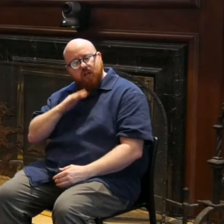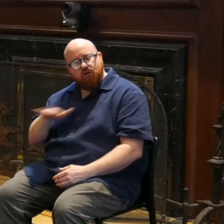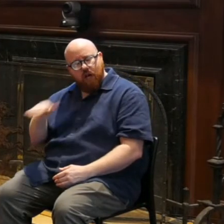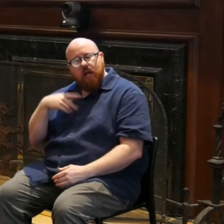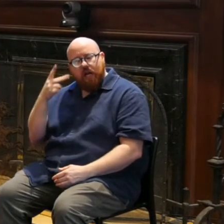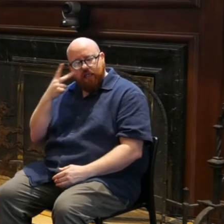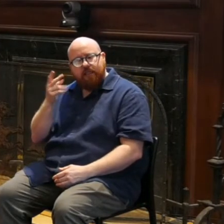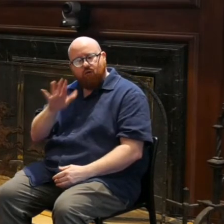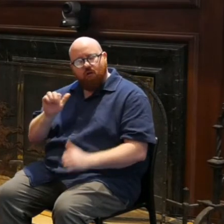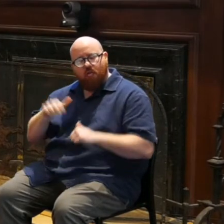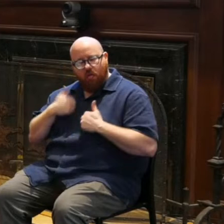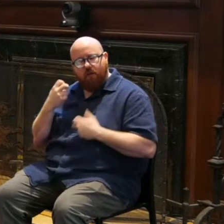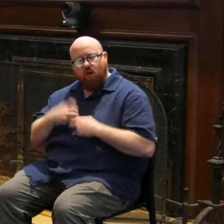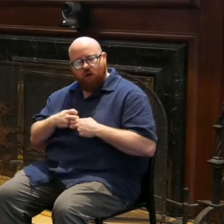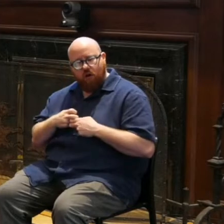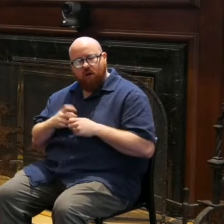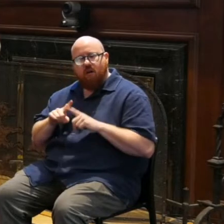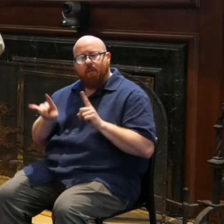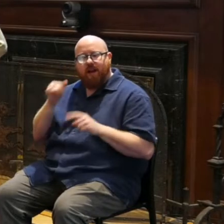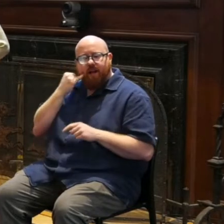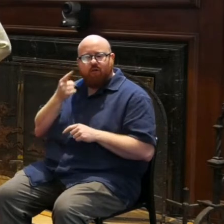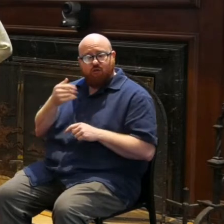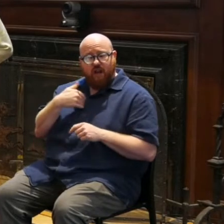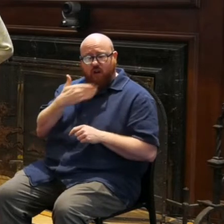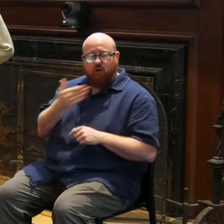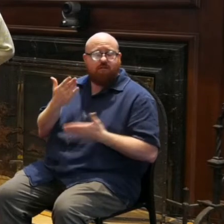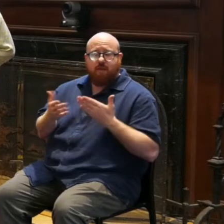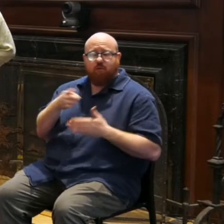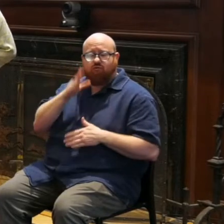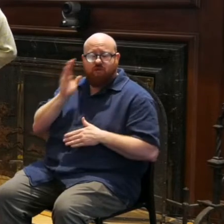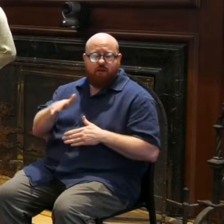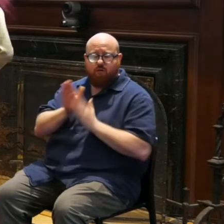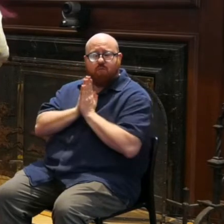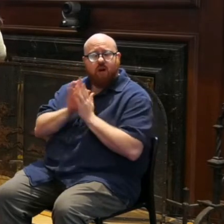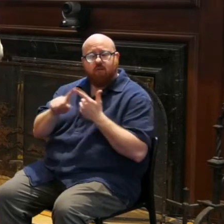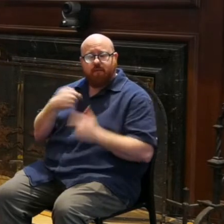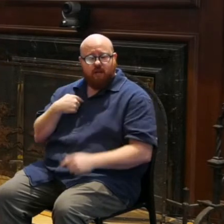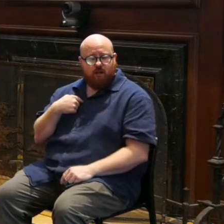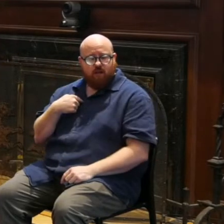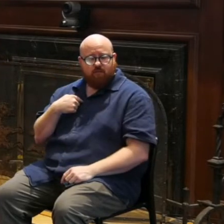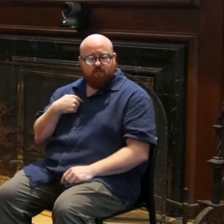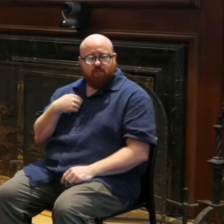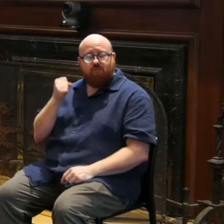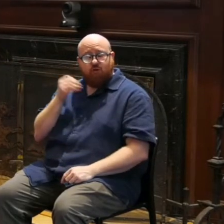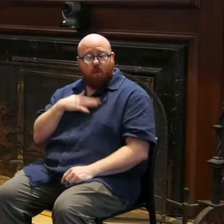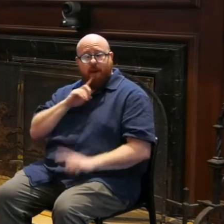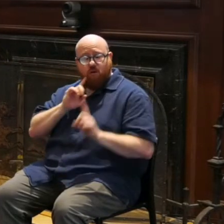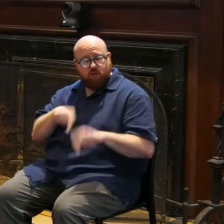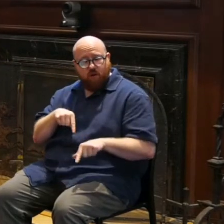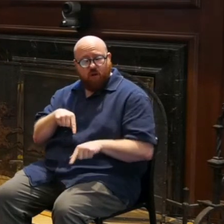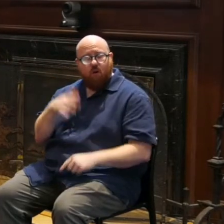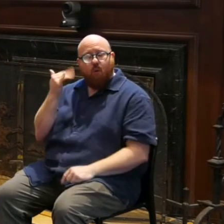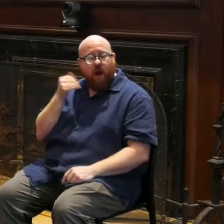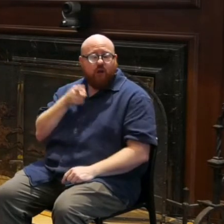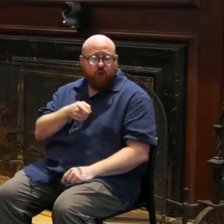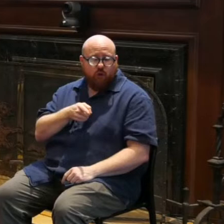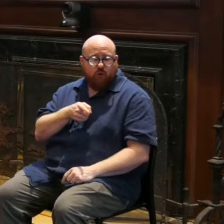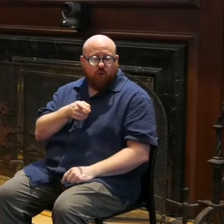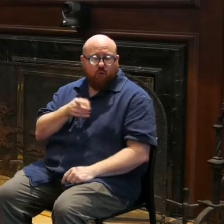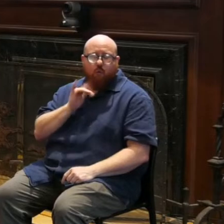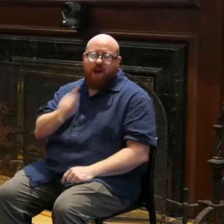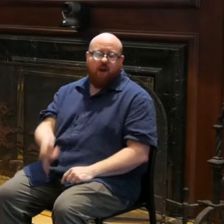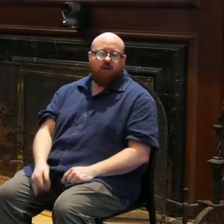I see. But if you had it real good, you may not have prayed to me. So the answer to your question is, why you, my child? Why